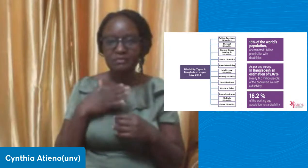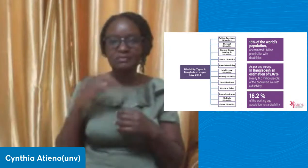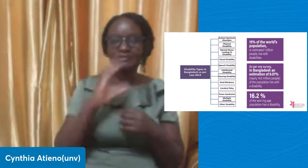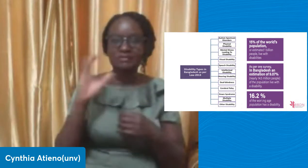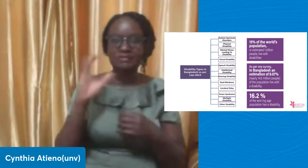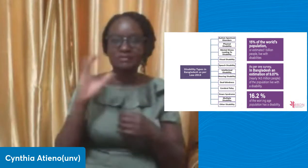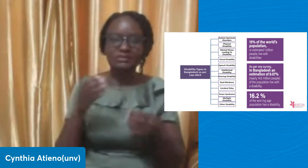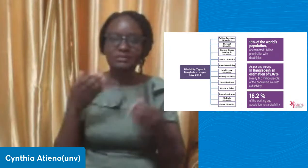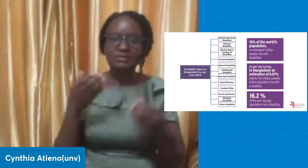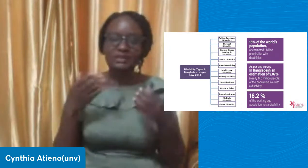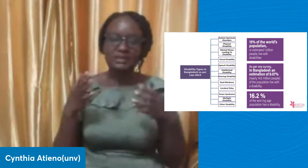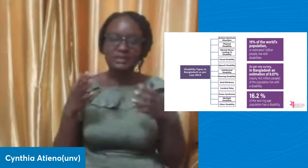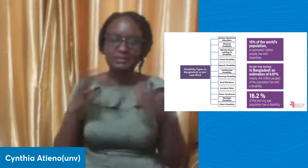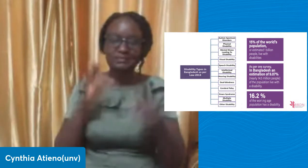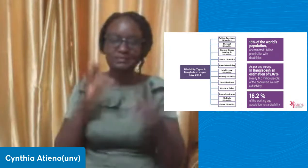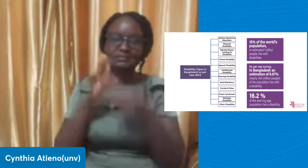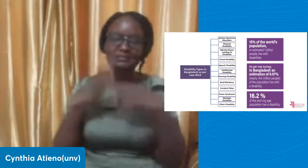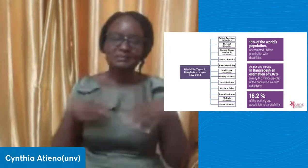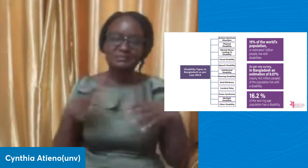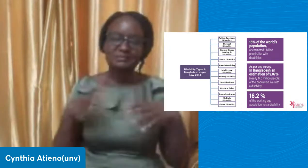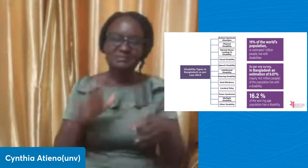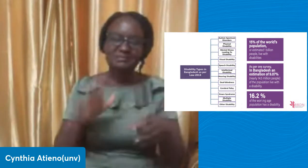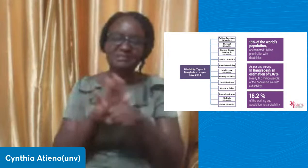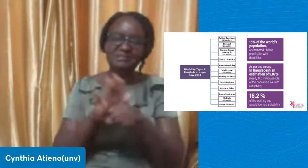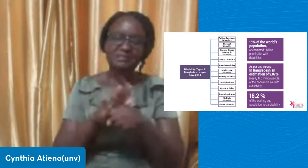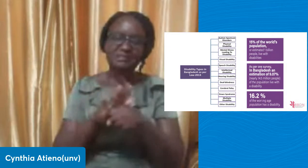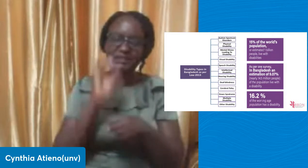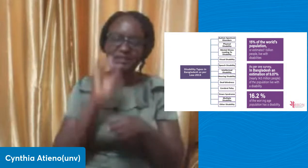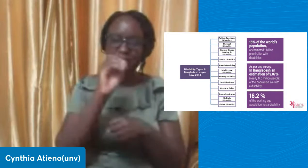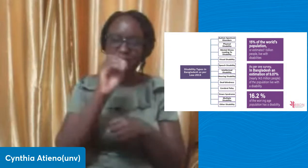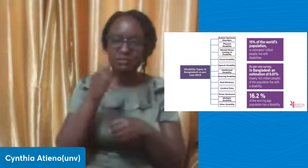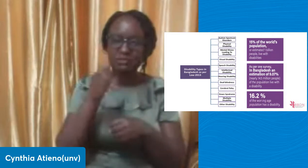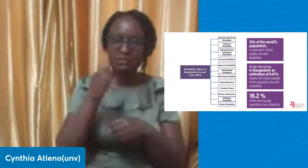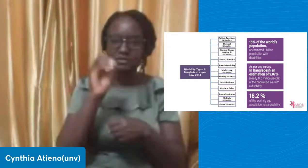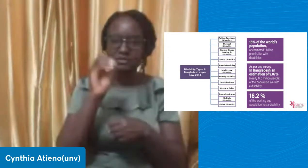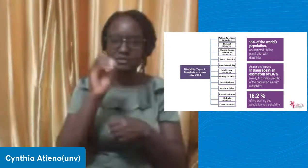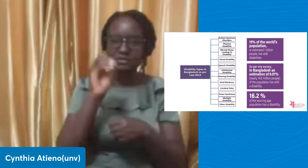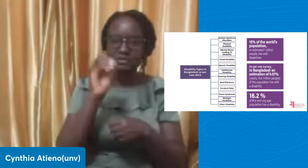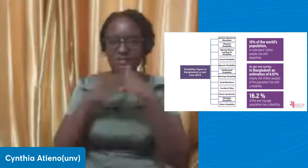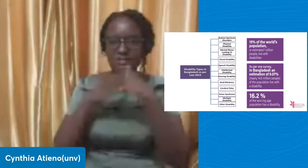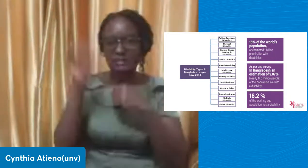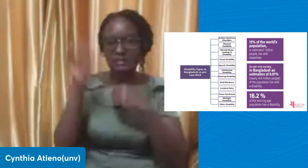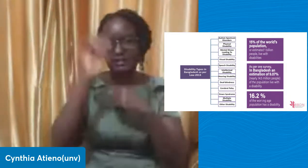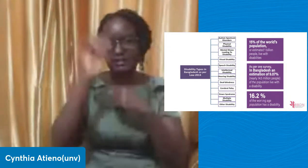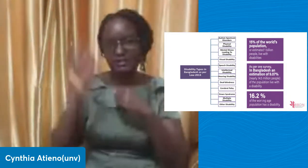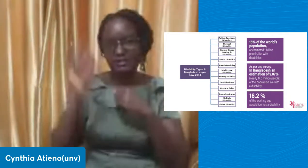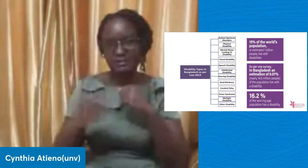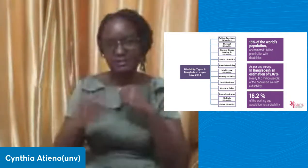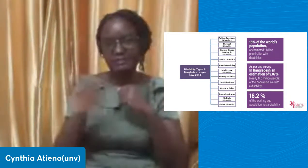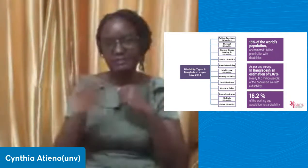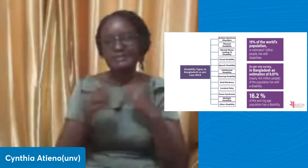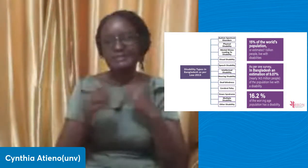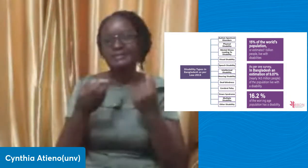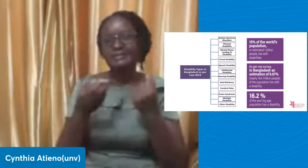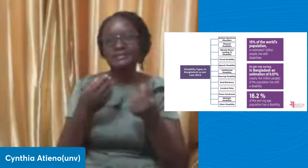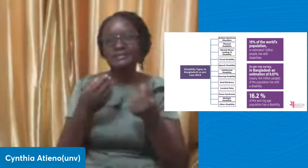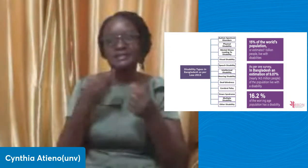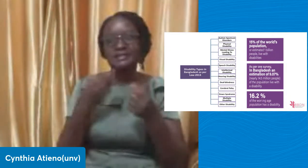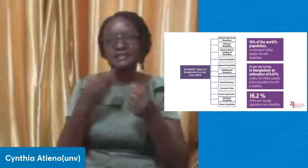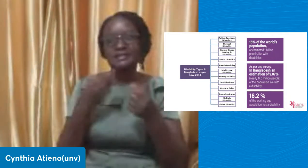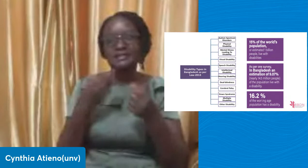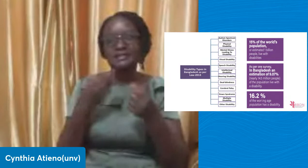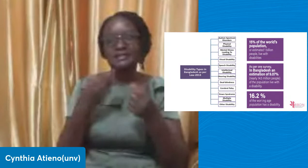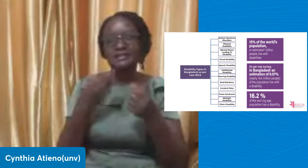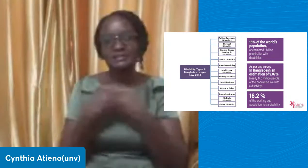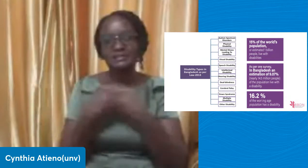9.07% of persons with disabilities, and the most of them are out of the work stream, People with disabilities face challenges at the